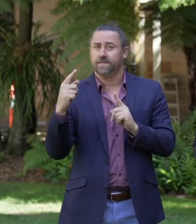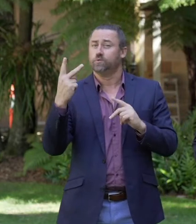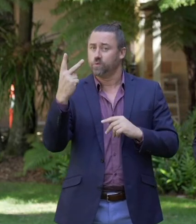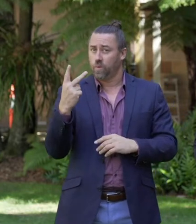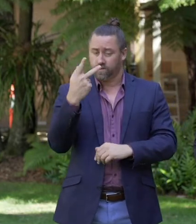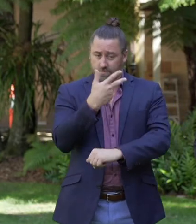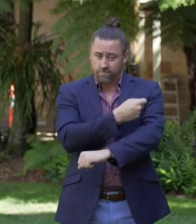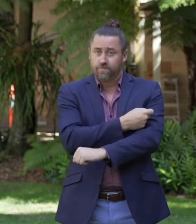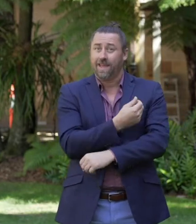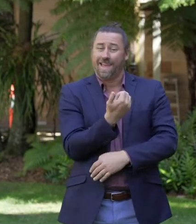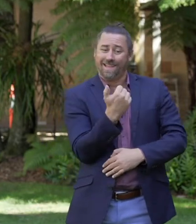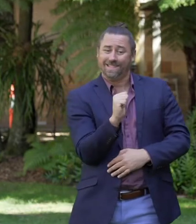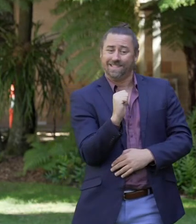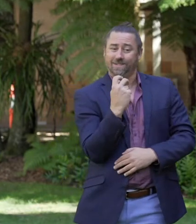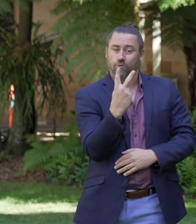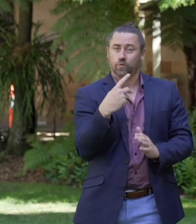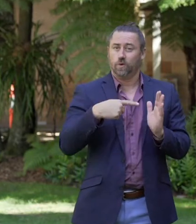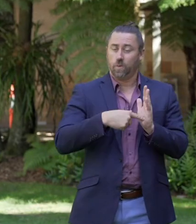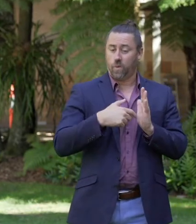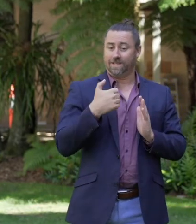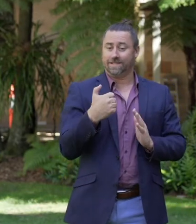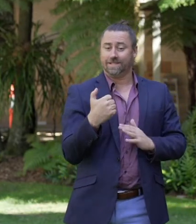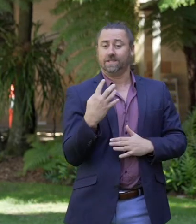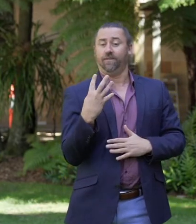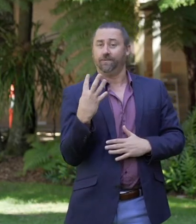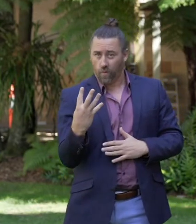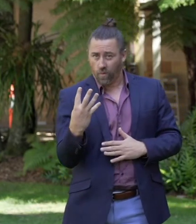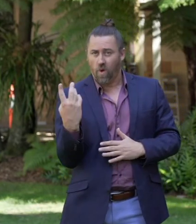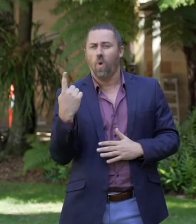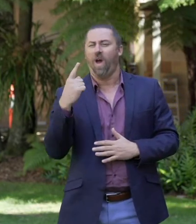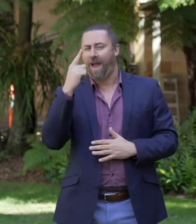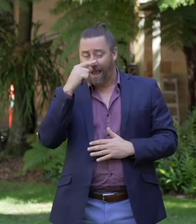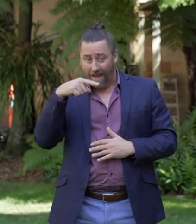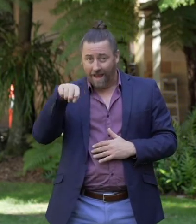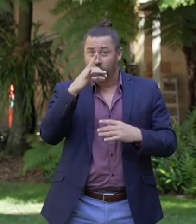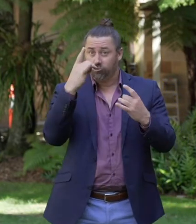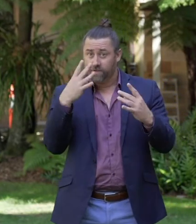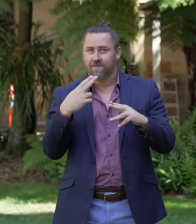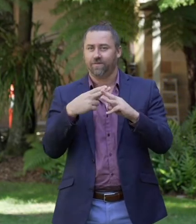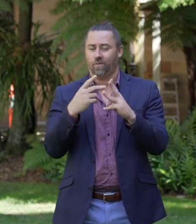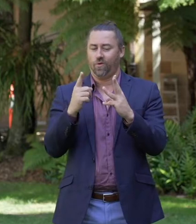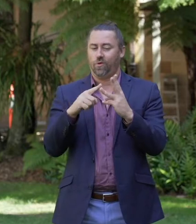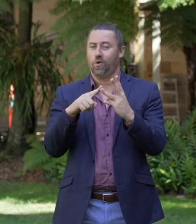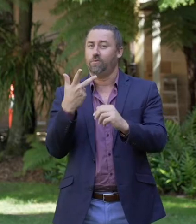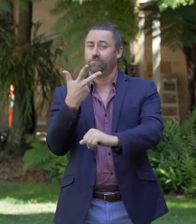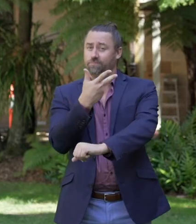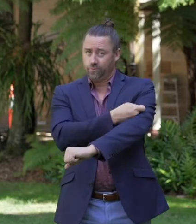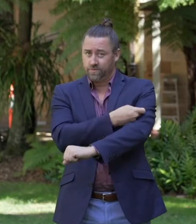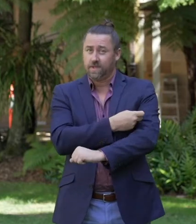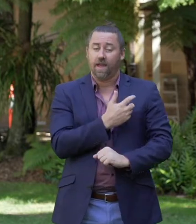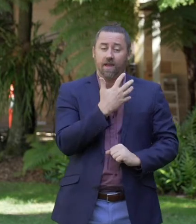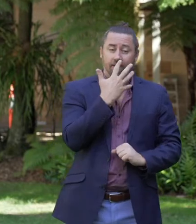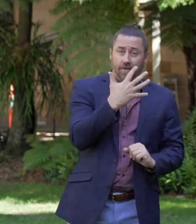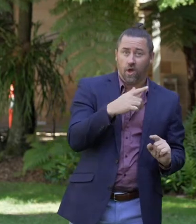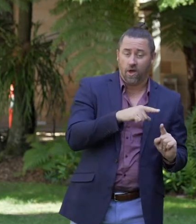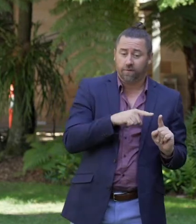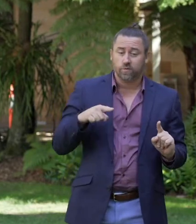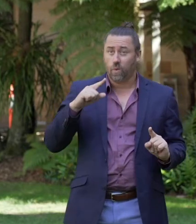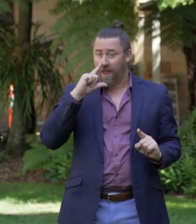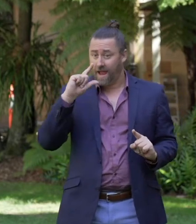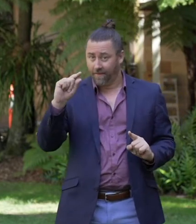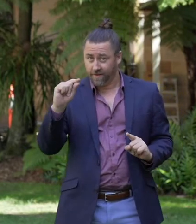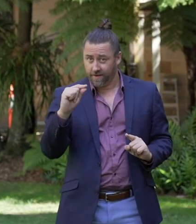and 62.64% of the eligible population have received their boosters, and 5 to 11 year olds is